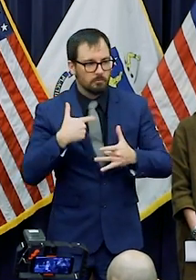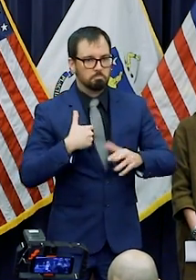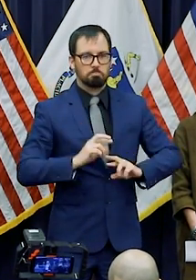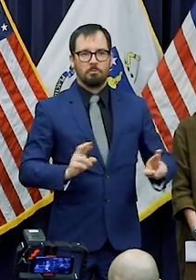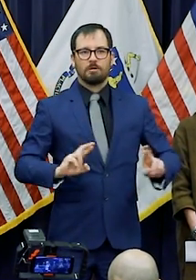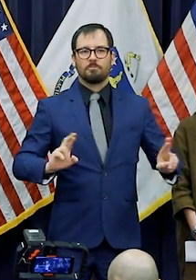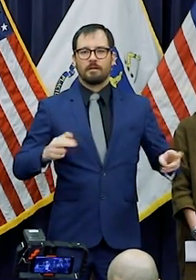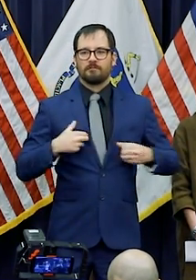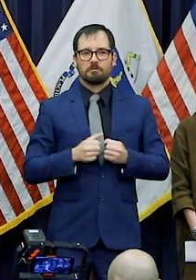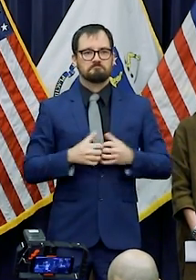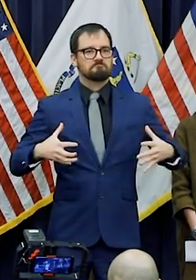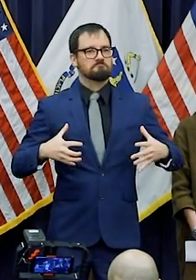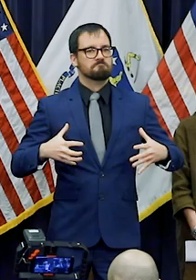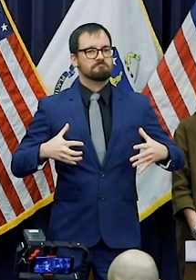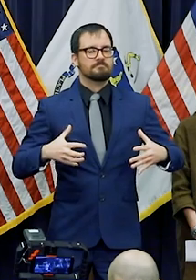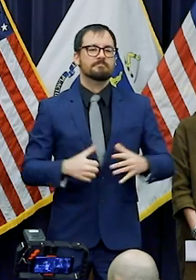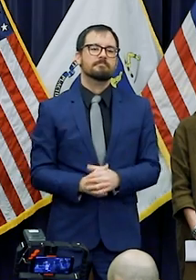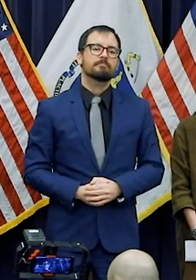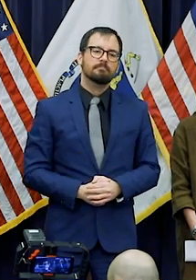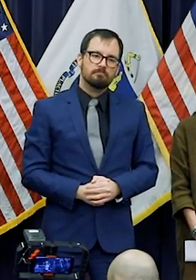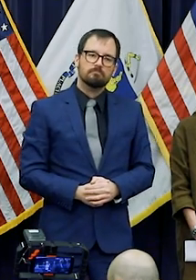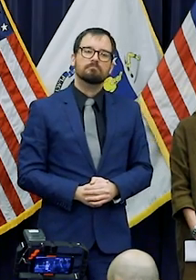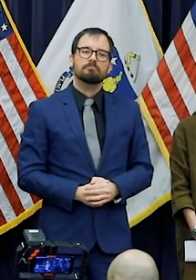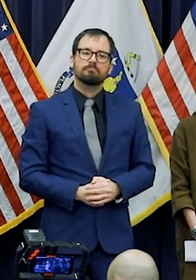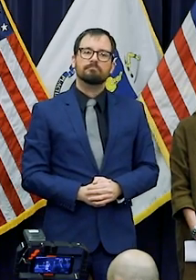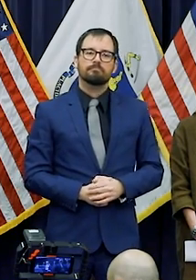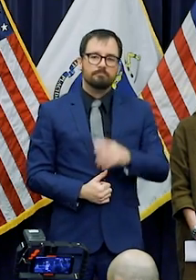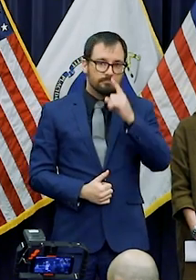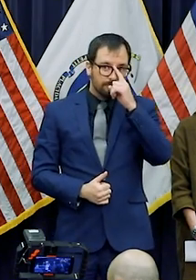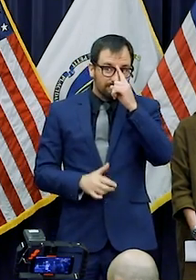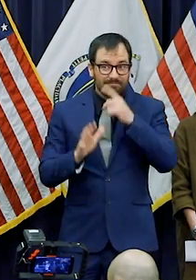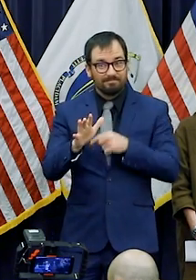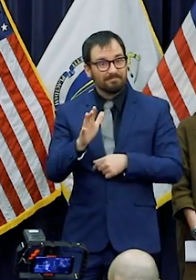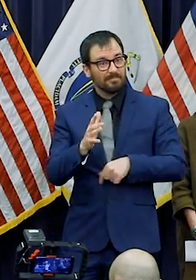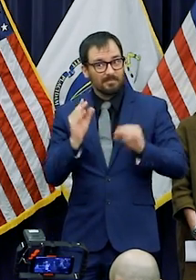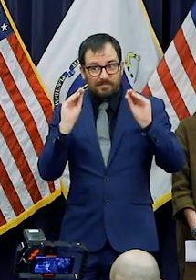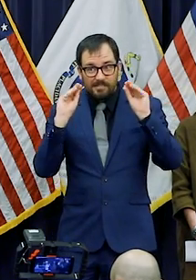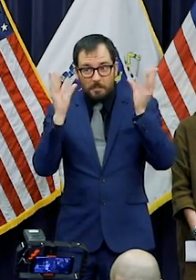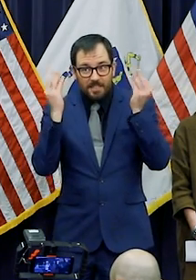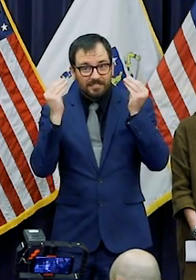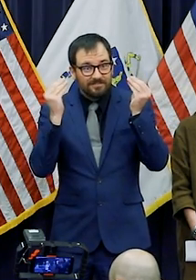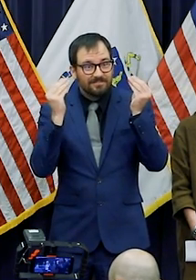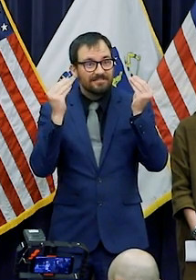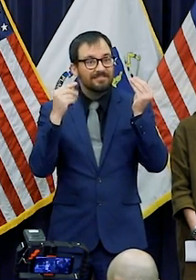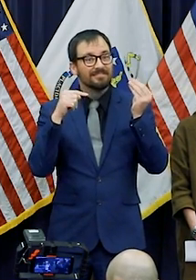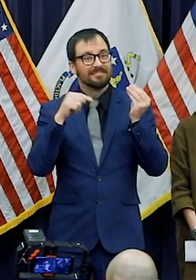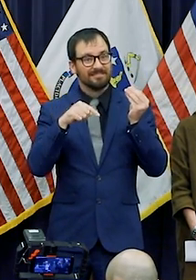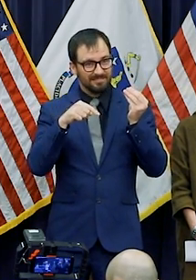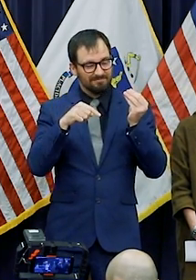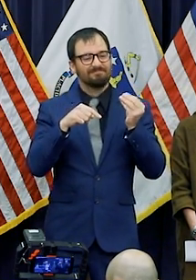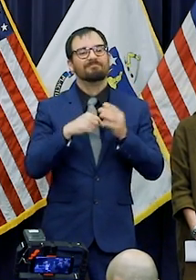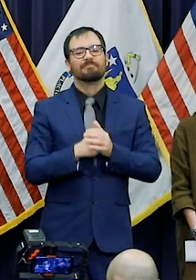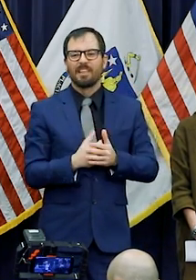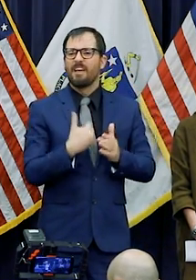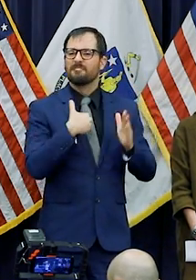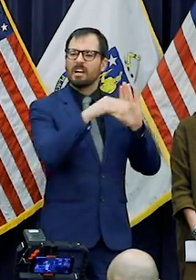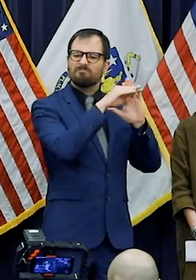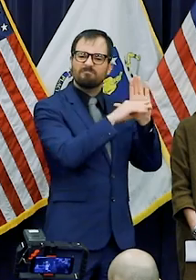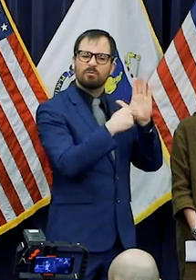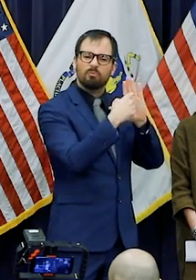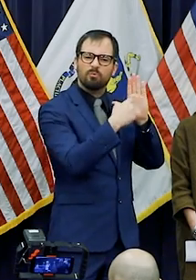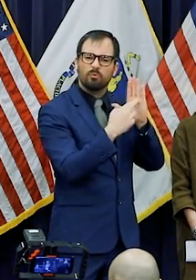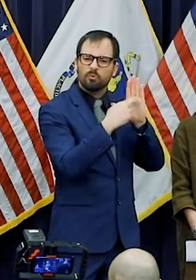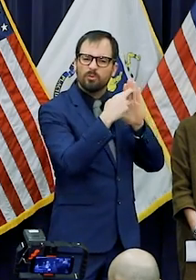capacity during this public health emergency, these orders also adjust minimum standards for ambulance staffing to ensure